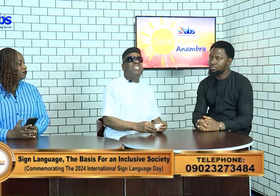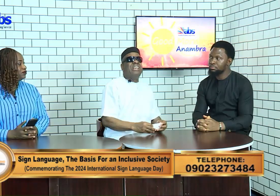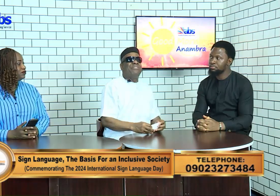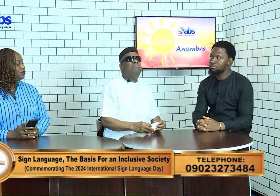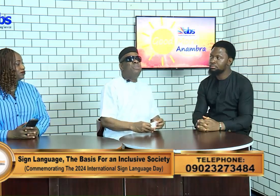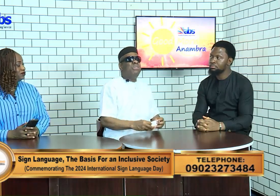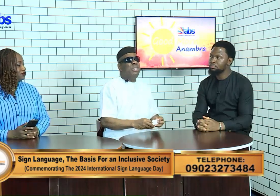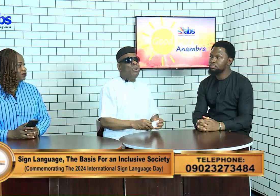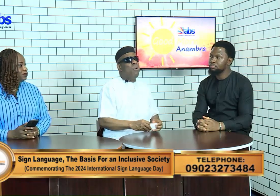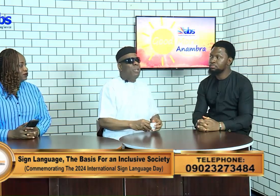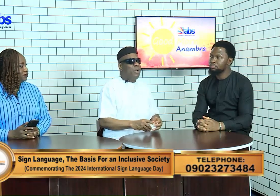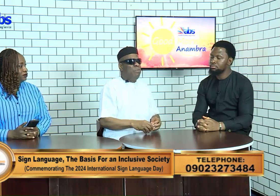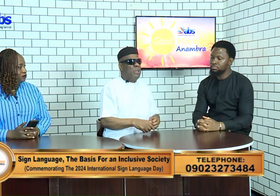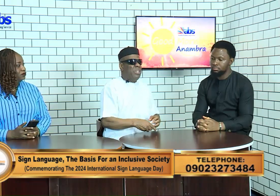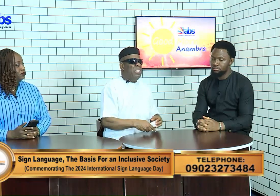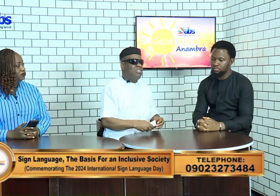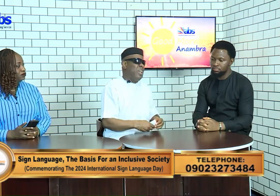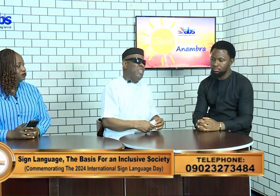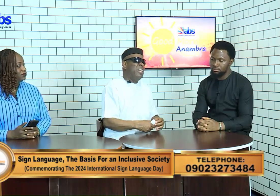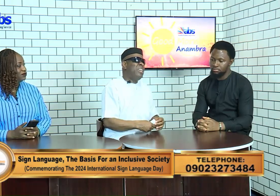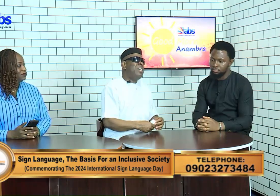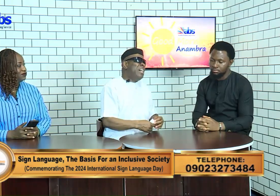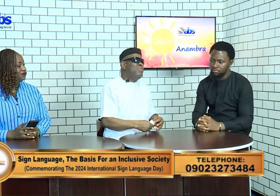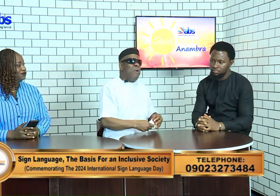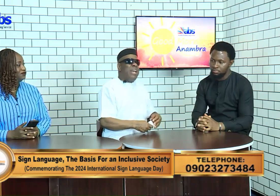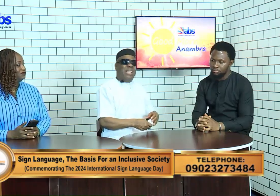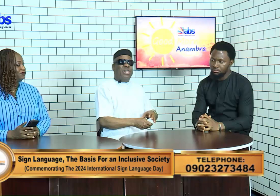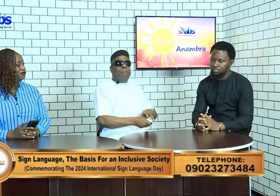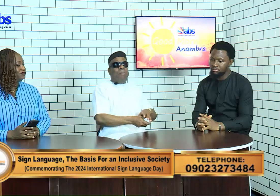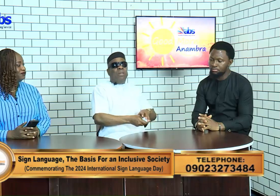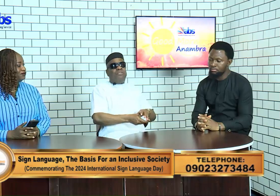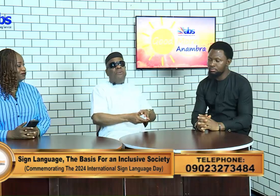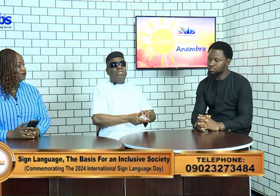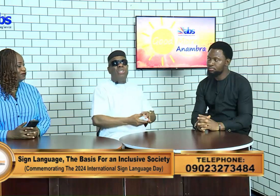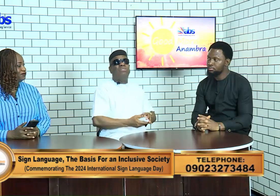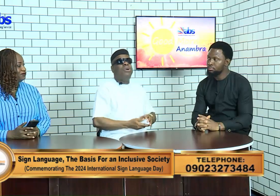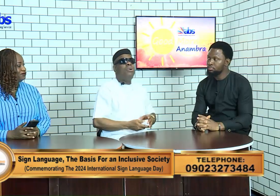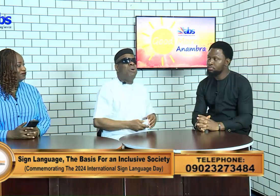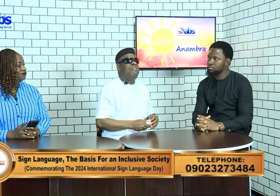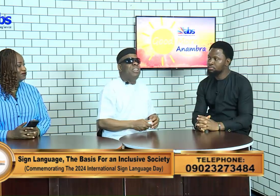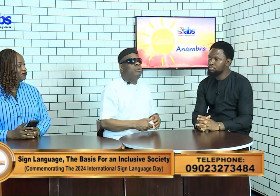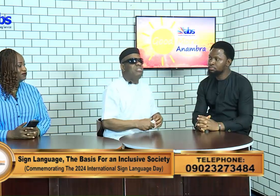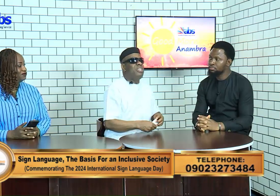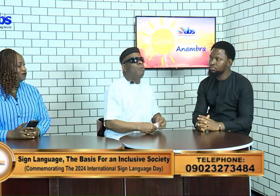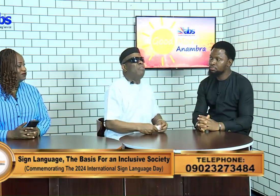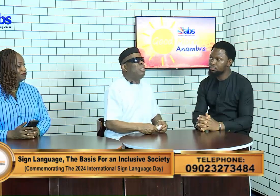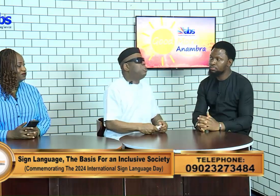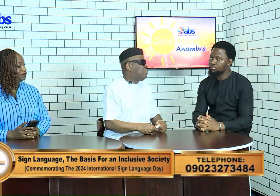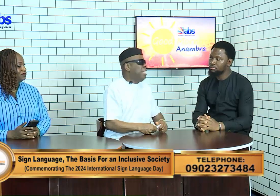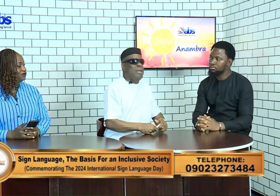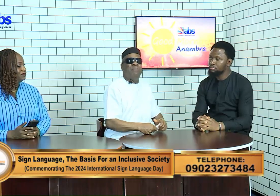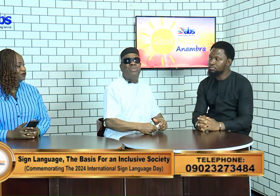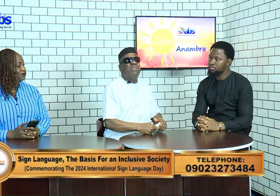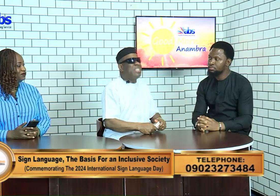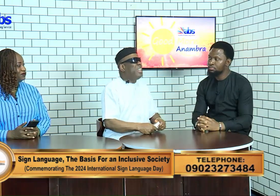letting the deaf community know what the governor is saying. That is why in the public function, wherever you see the governor, you